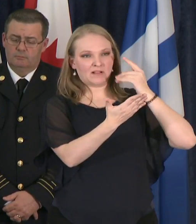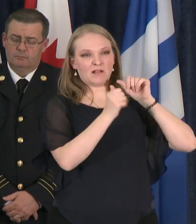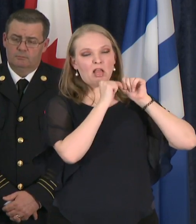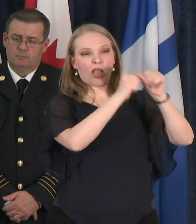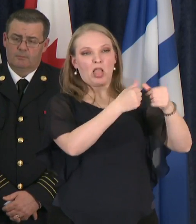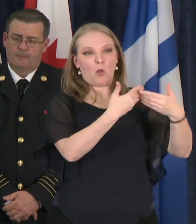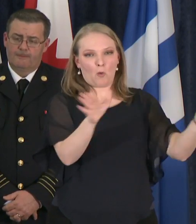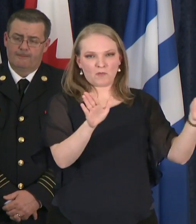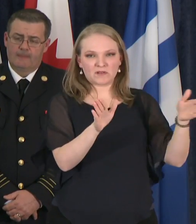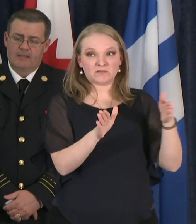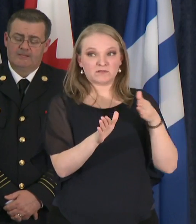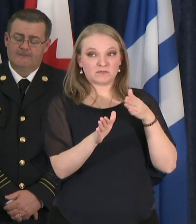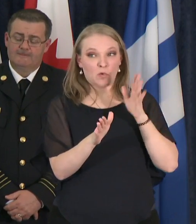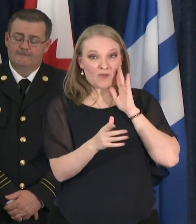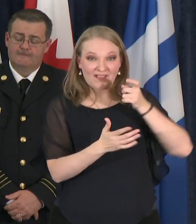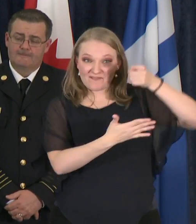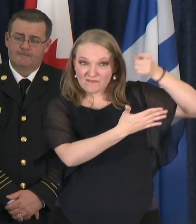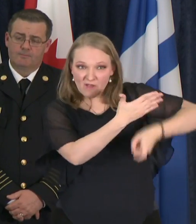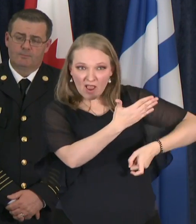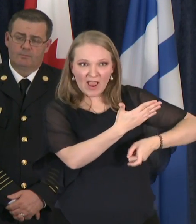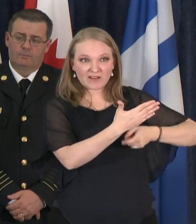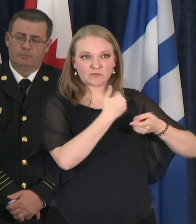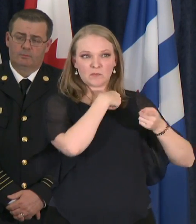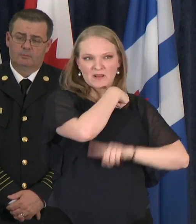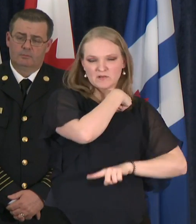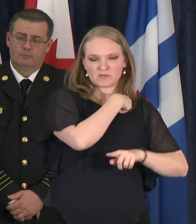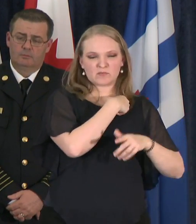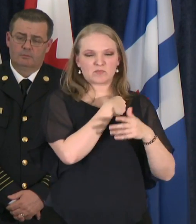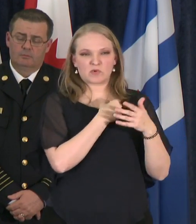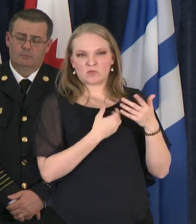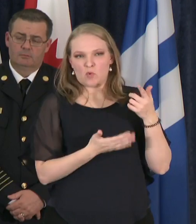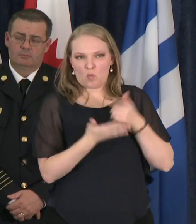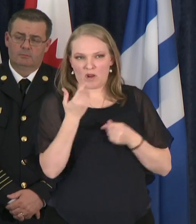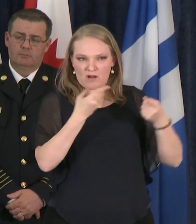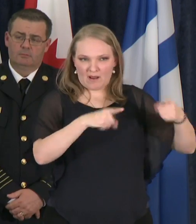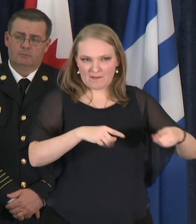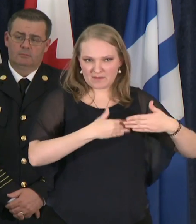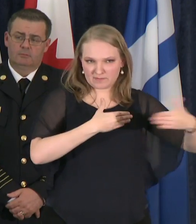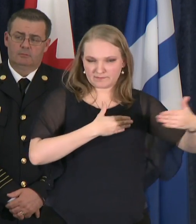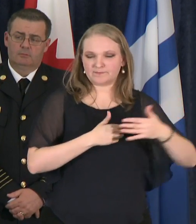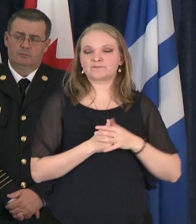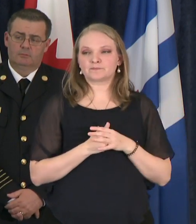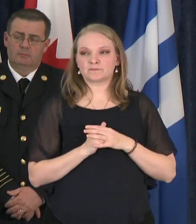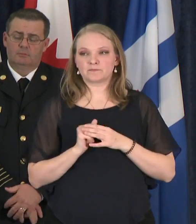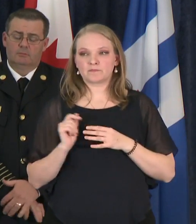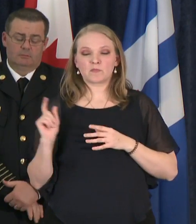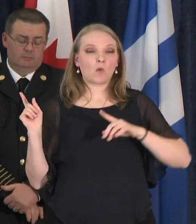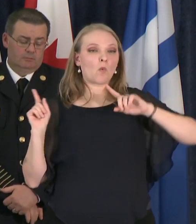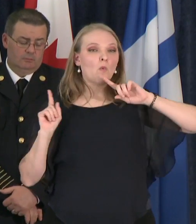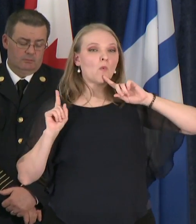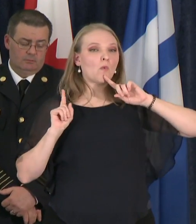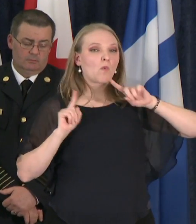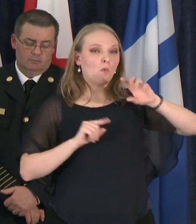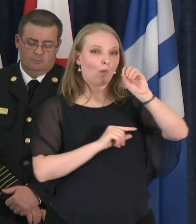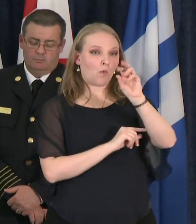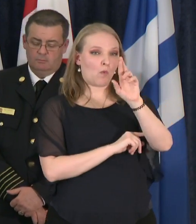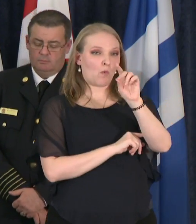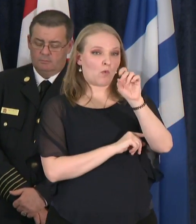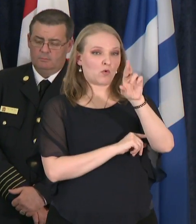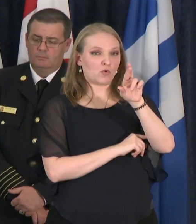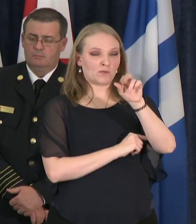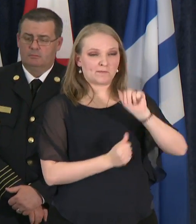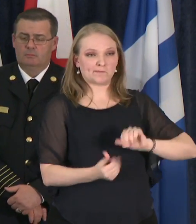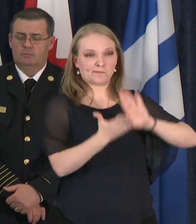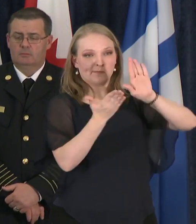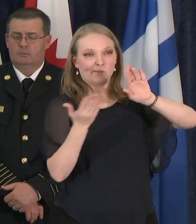they would face? So with respect to, I did speak about the possibility of orders under the Health Protection and